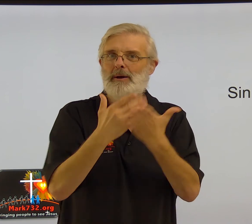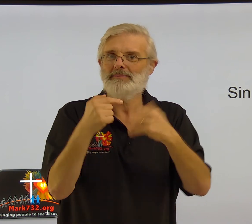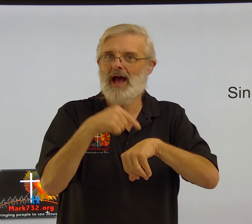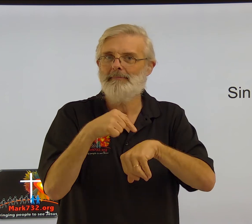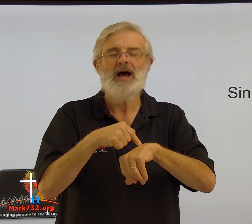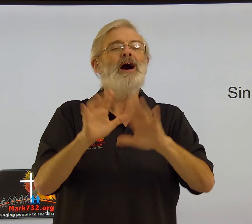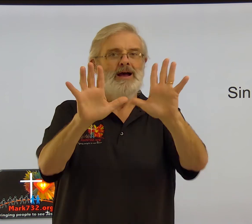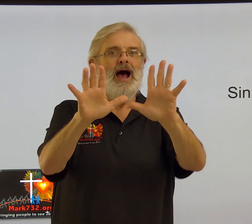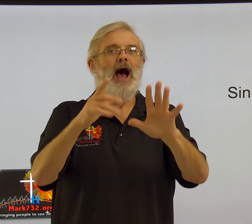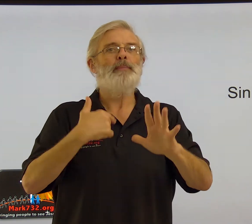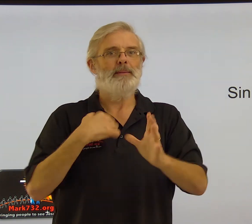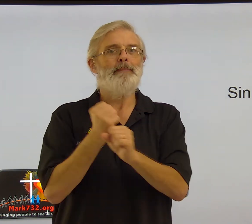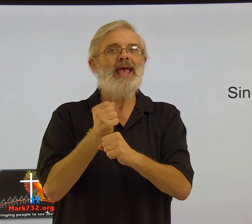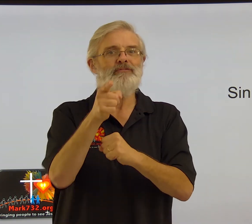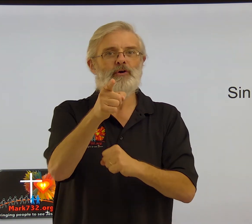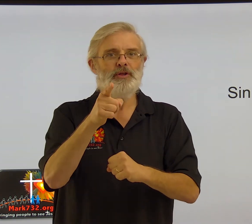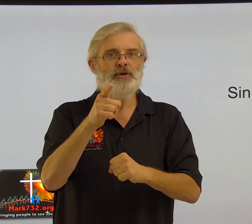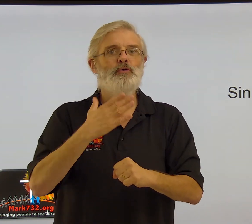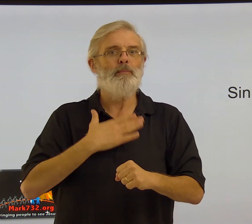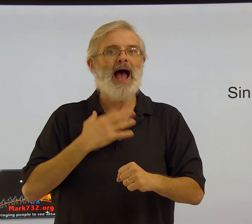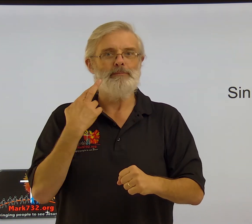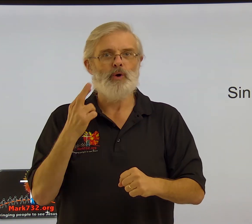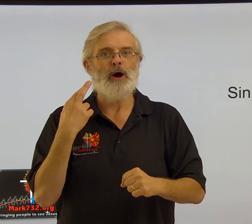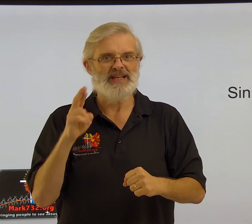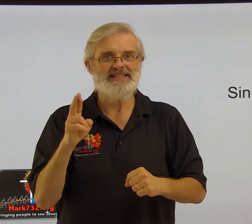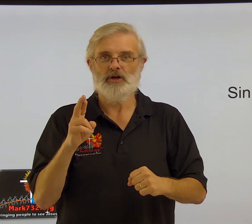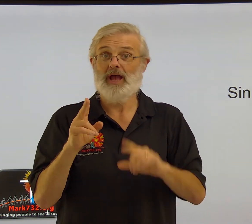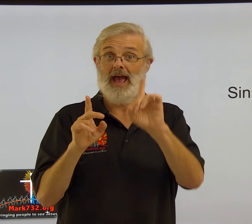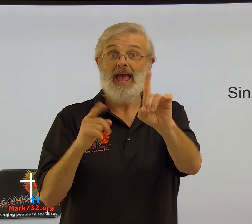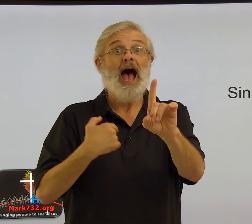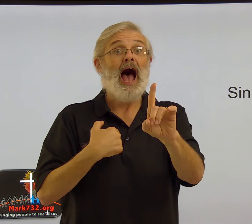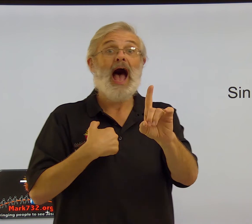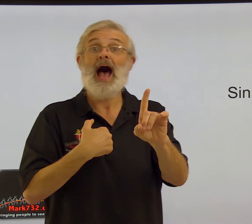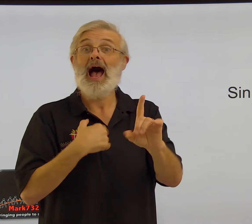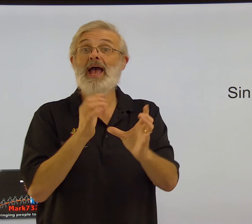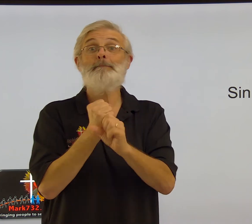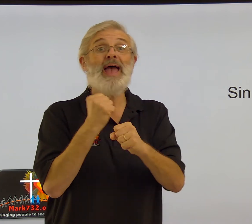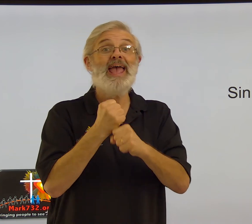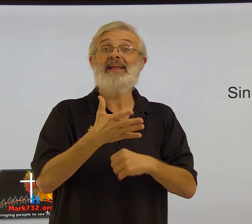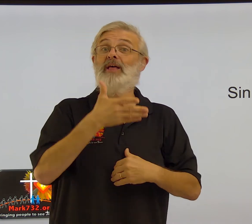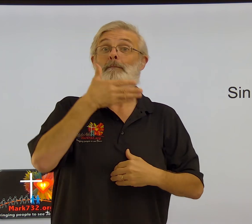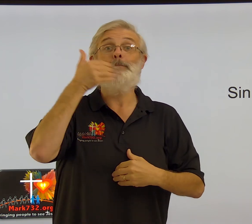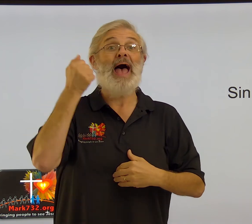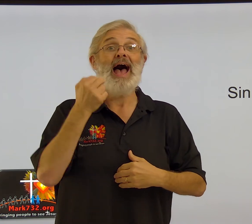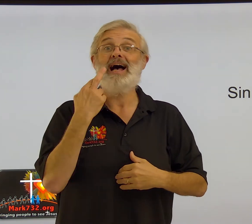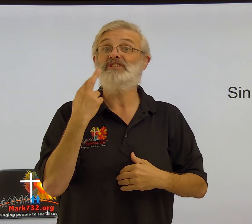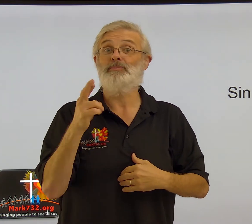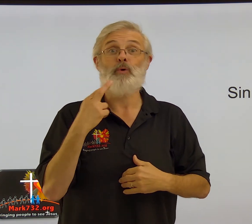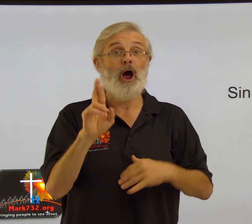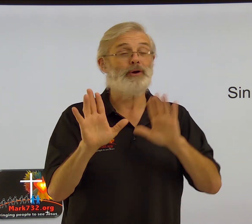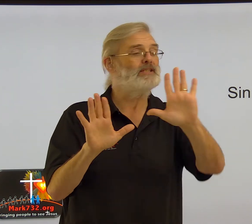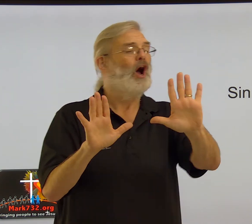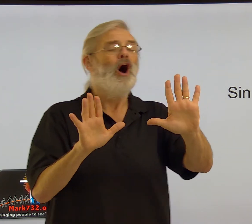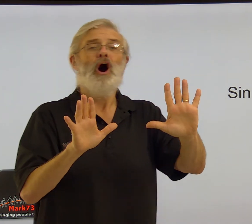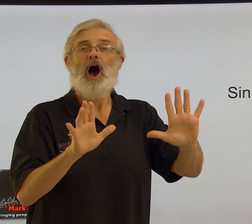sometime, I'm going to make for you my brownies, okay? I make the best brownies. I use